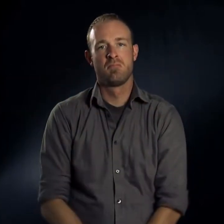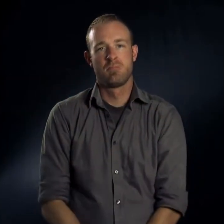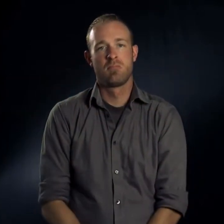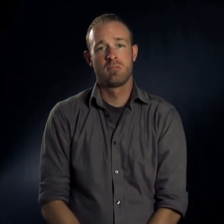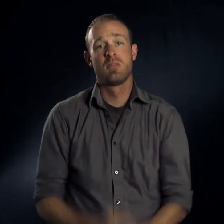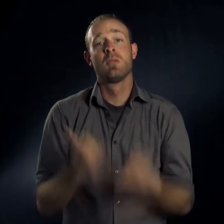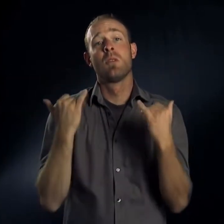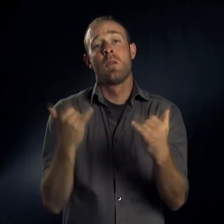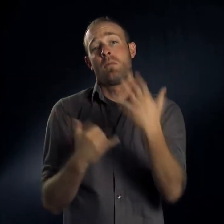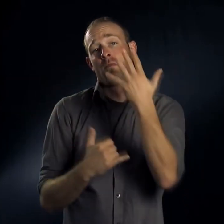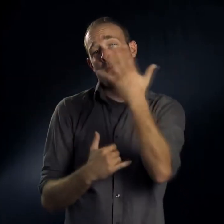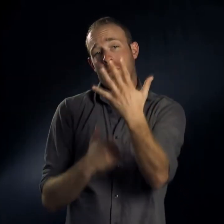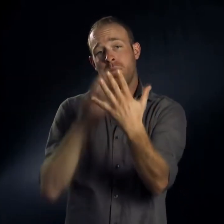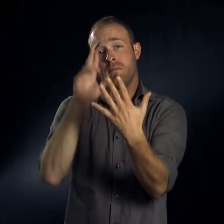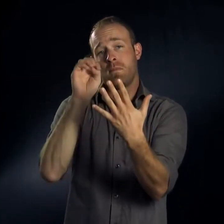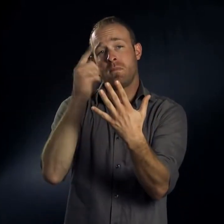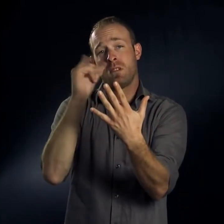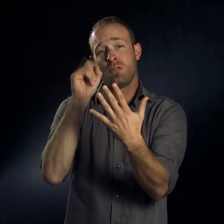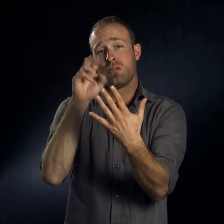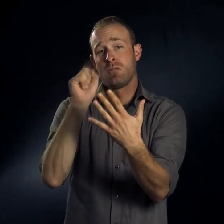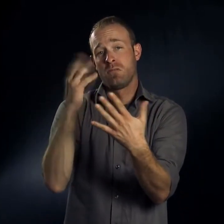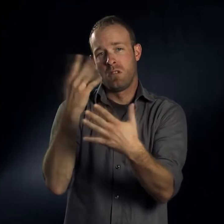is prevalent in all languages.